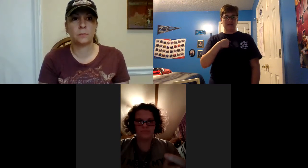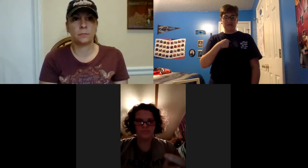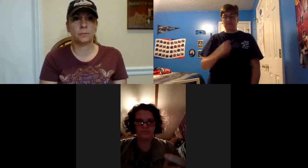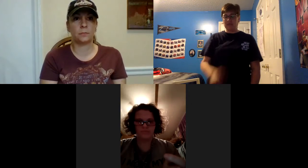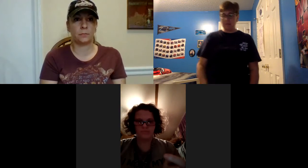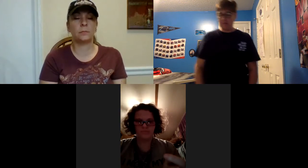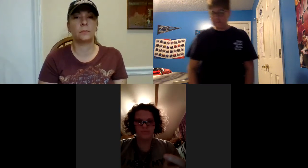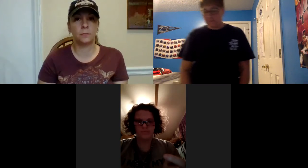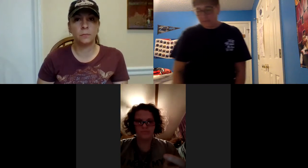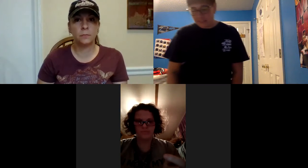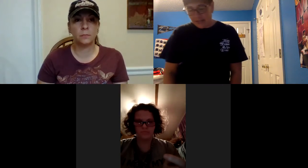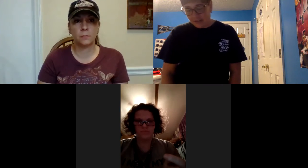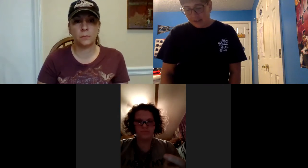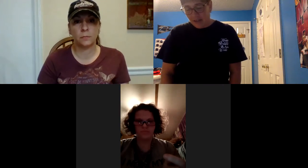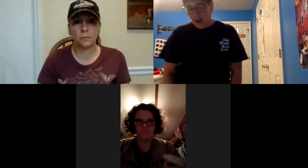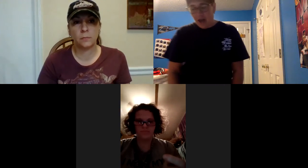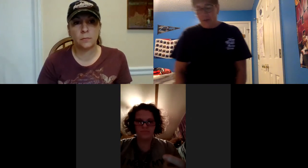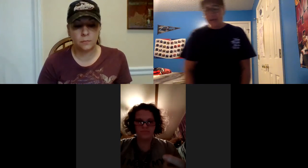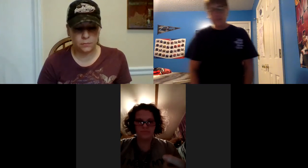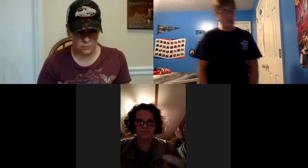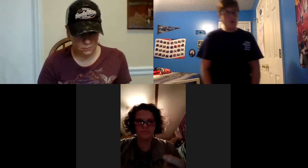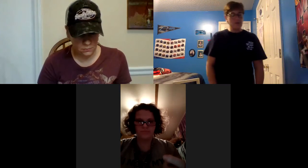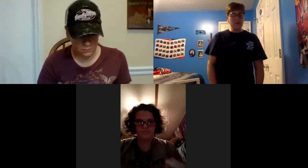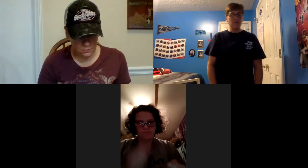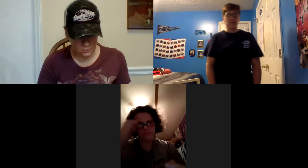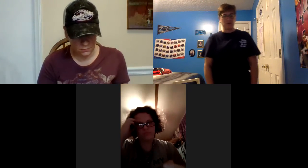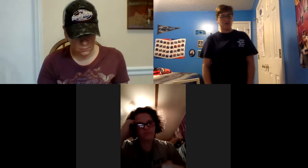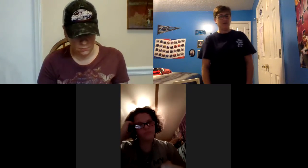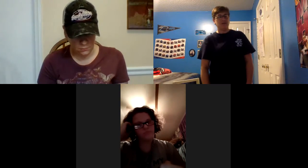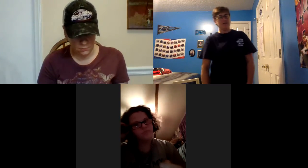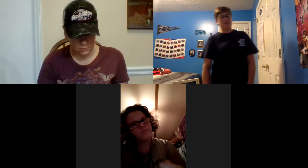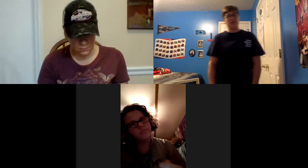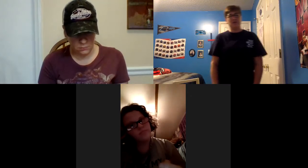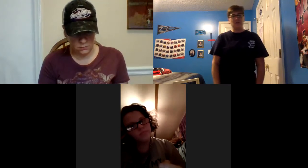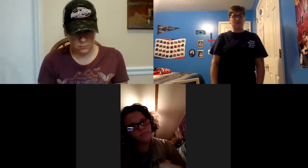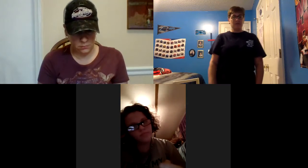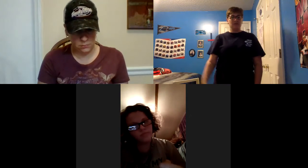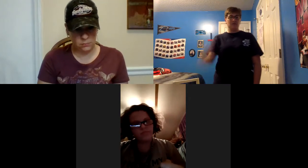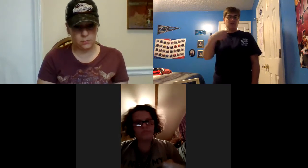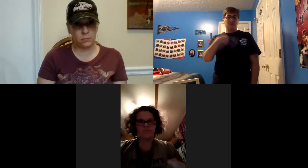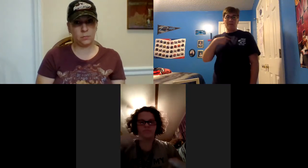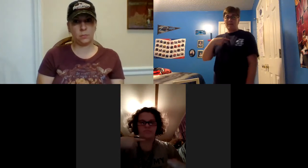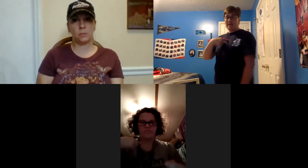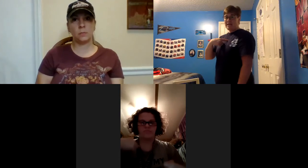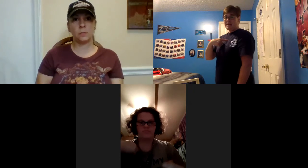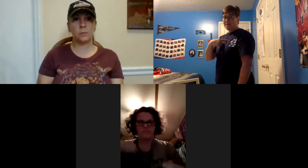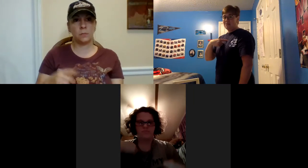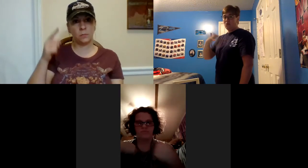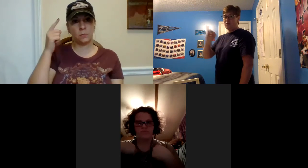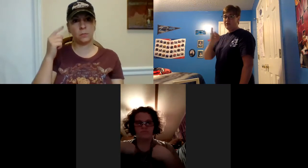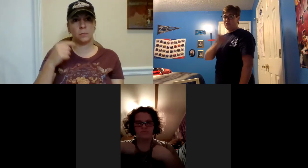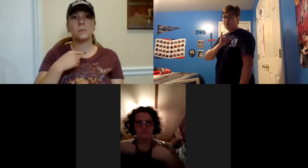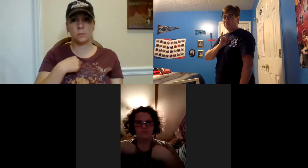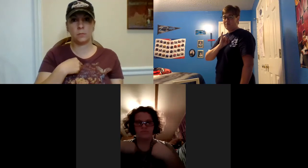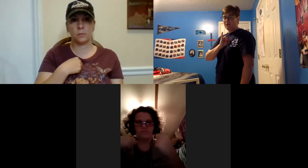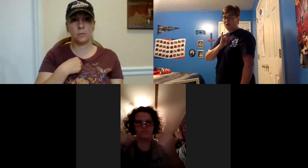me. Yep, exactly. I don't remember you. So you do me, or